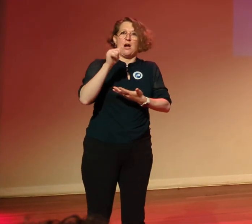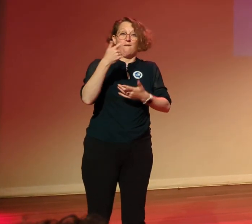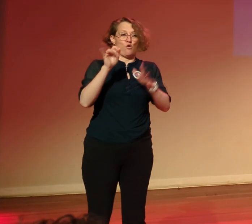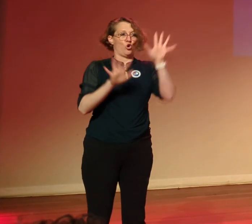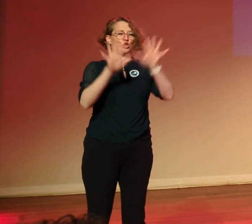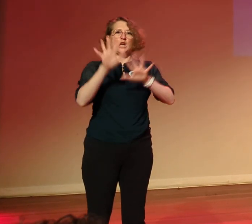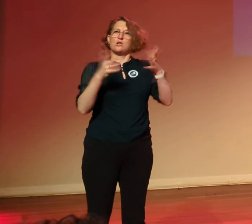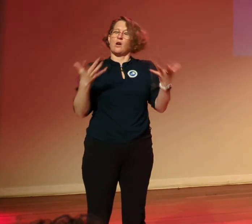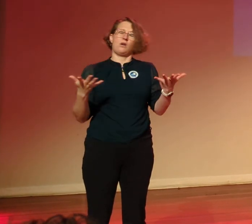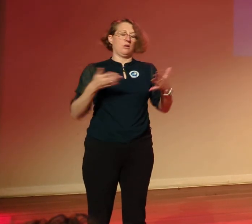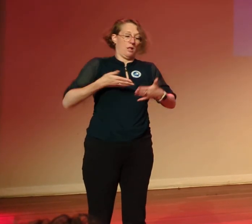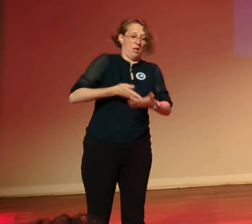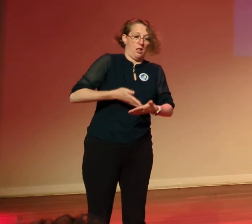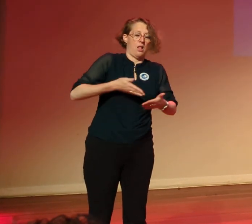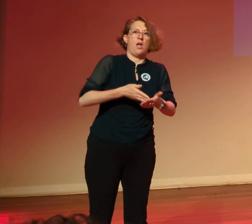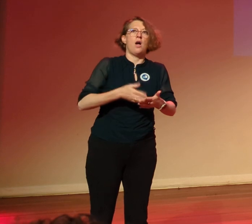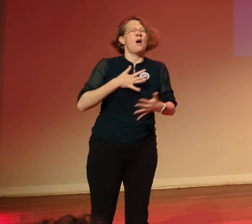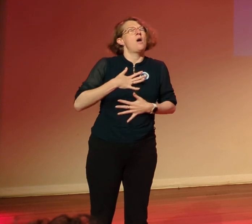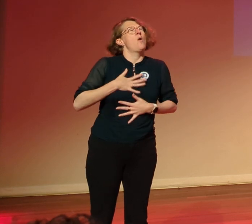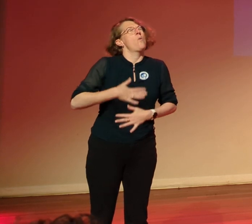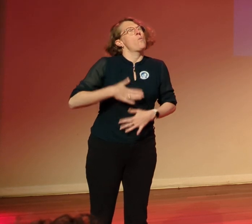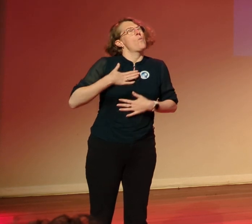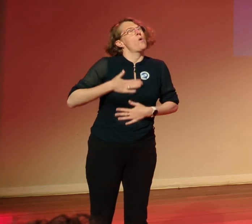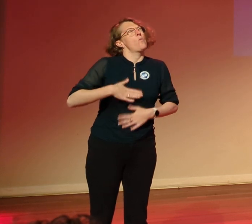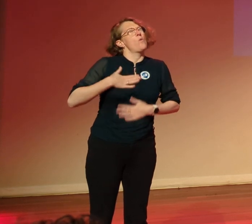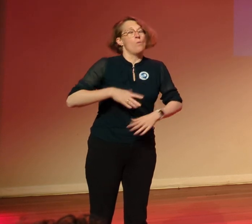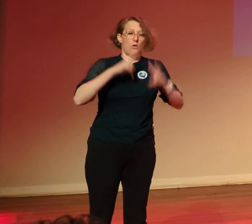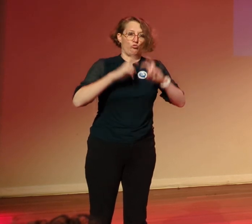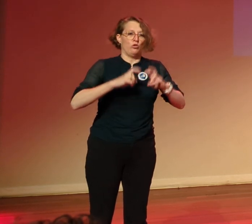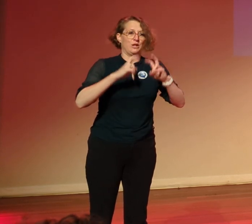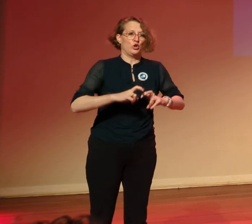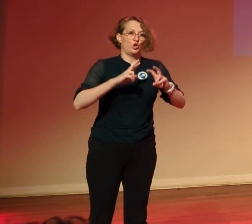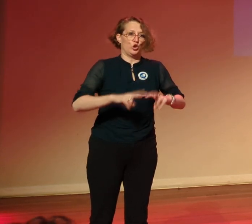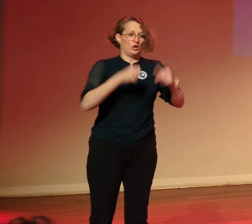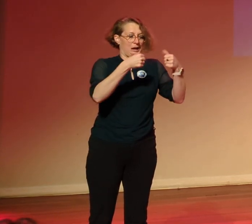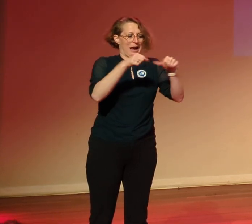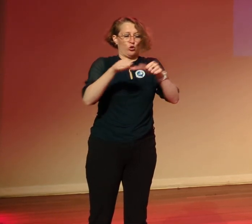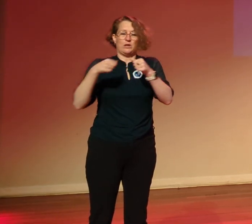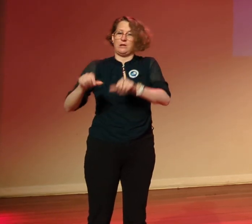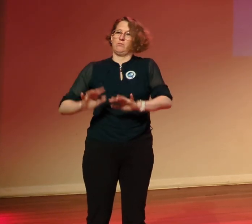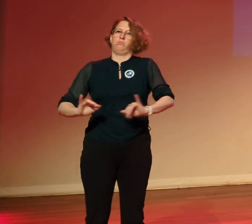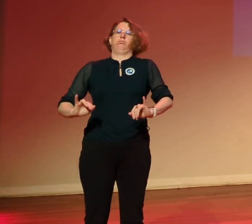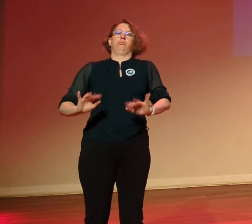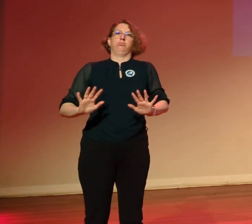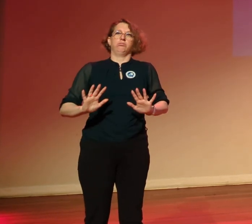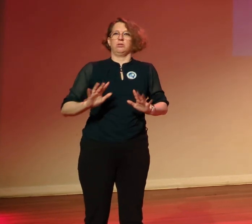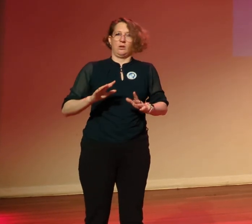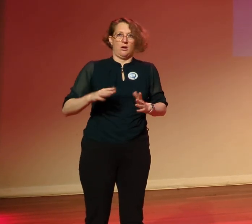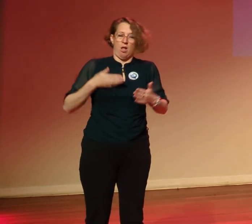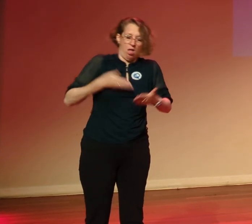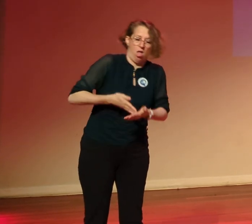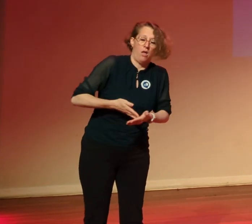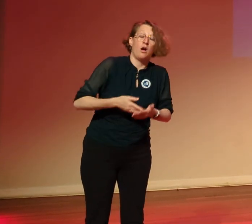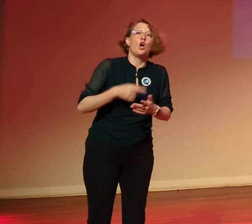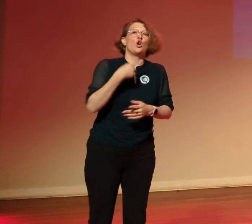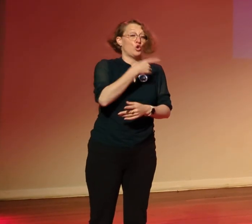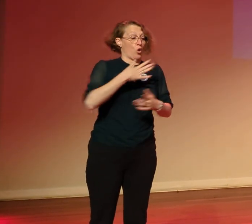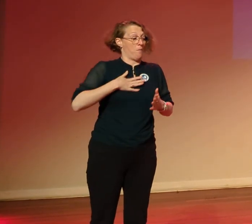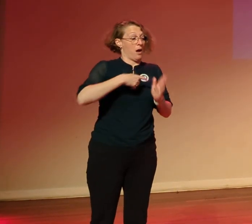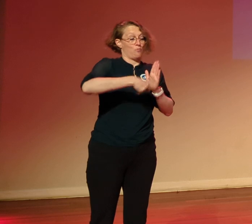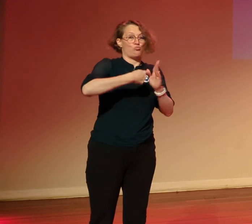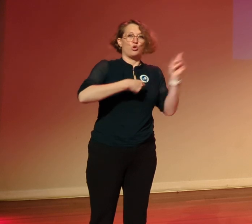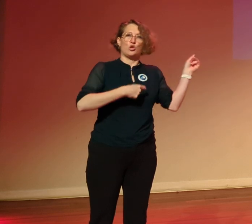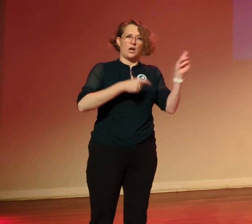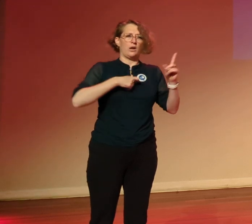this we would like to study very much. And so this is where my project has come from. It is aiming to